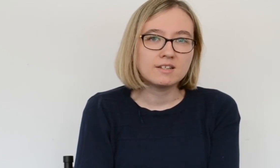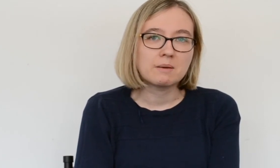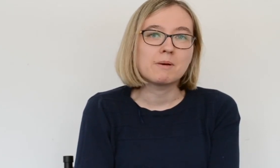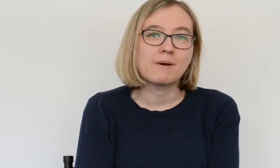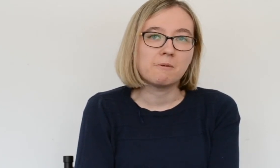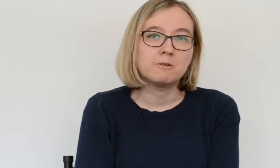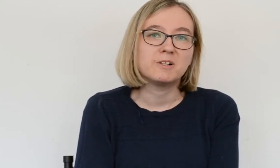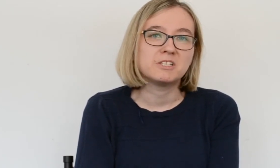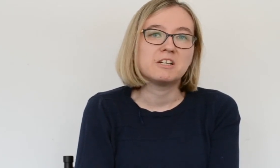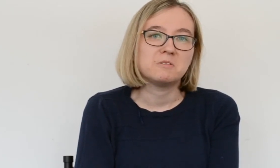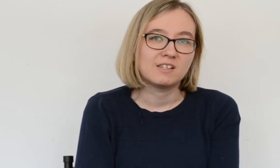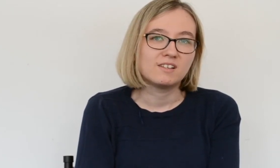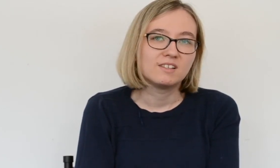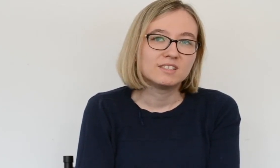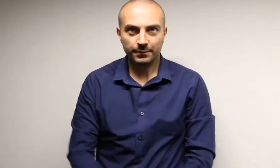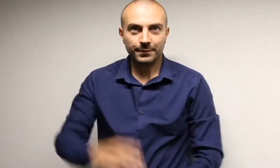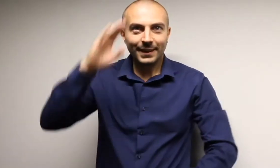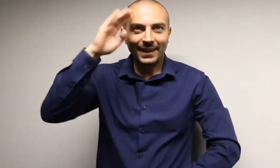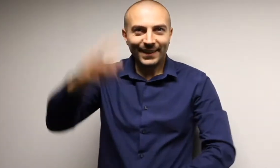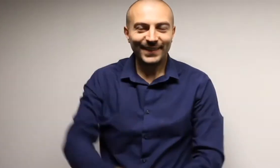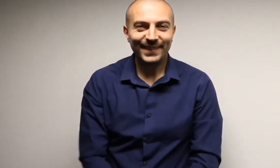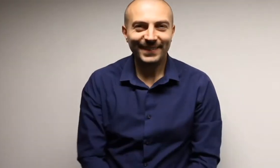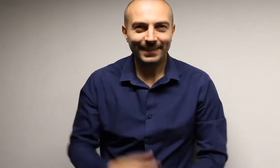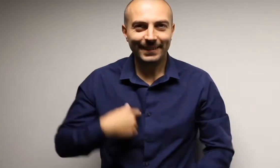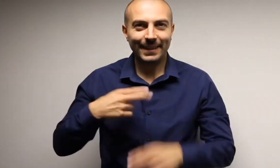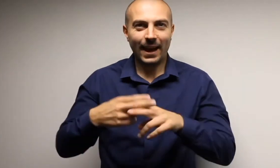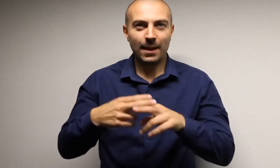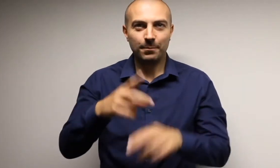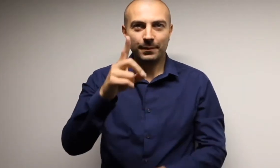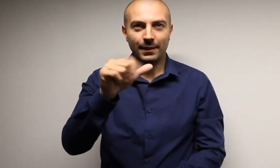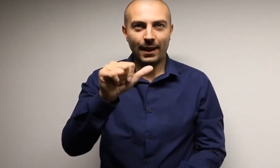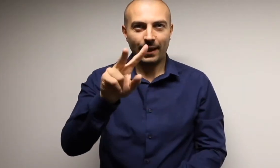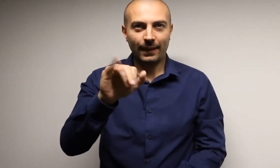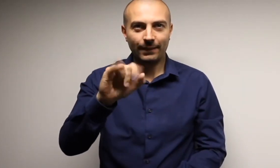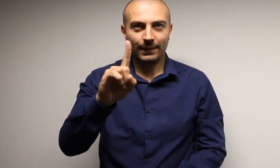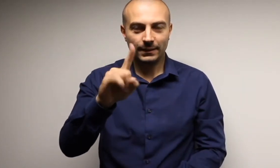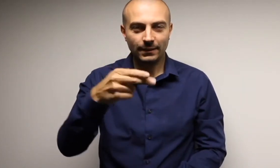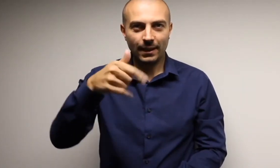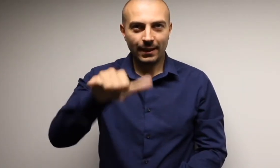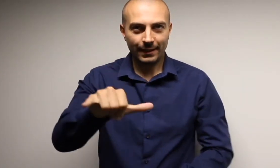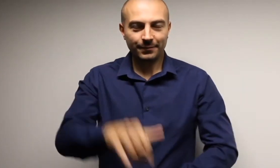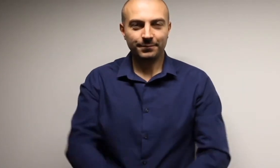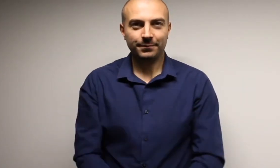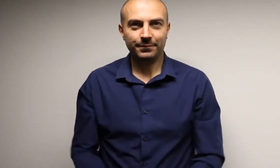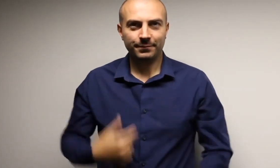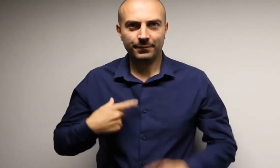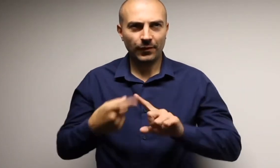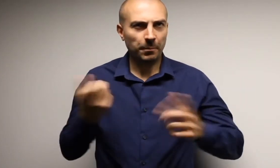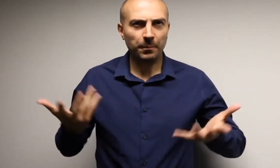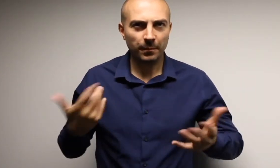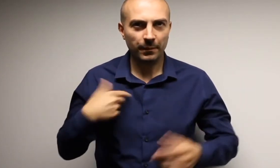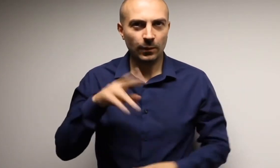I'm a powered wheelchair user. Hi, I'm David Hay. I am British